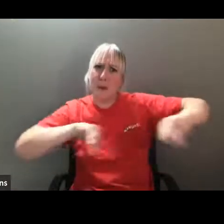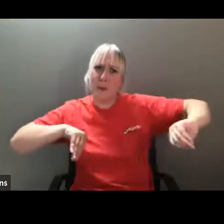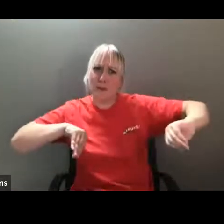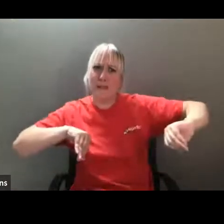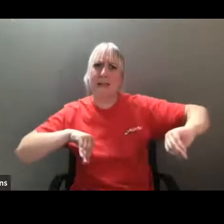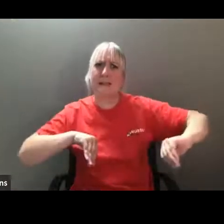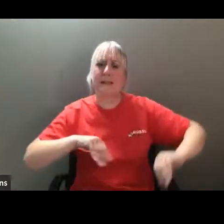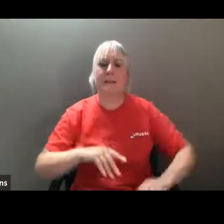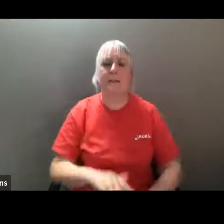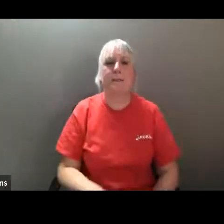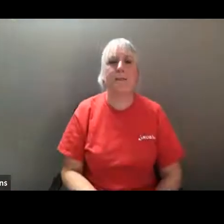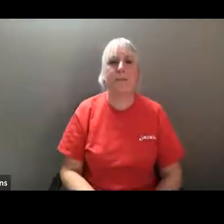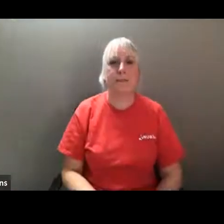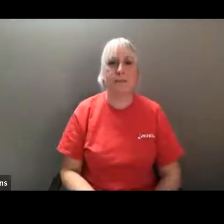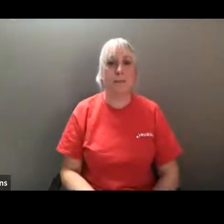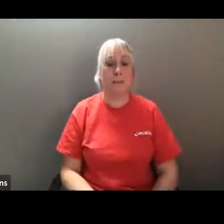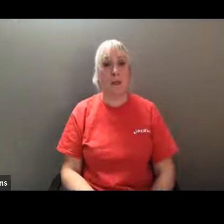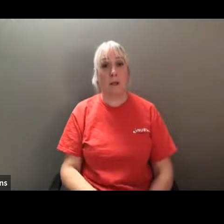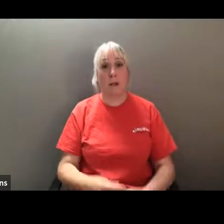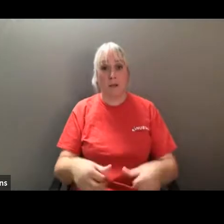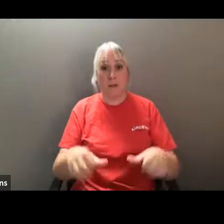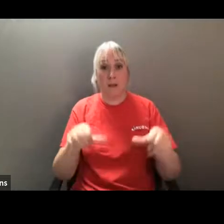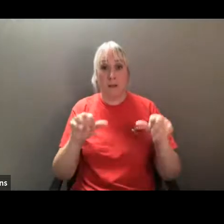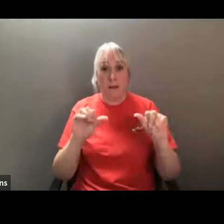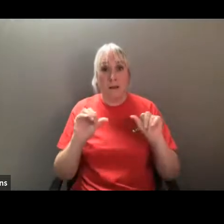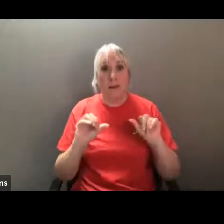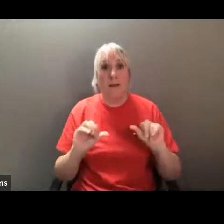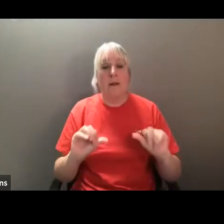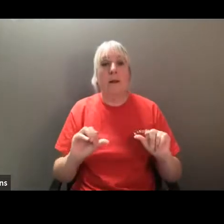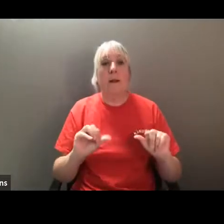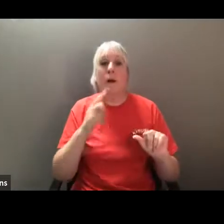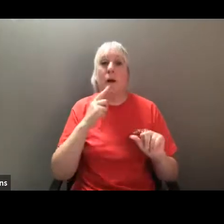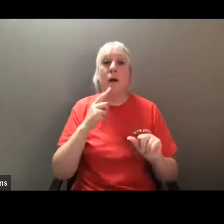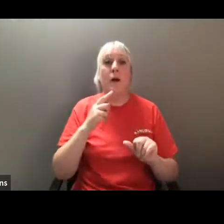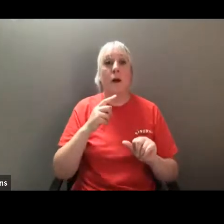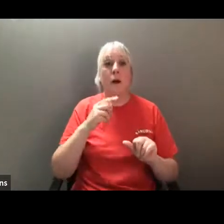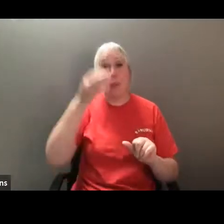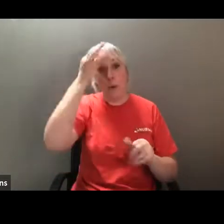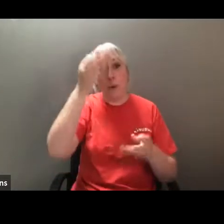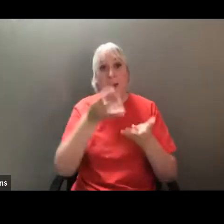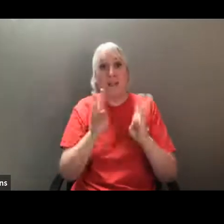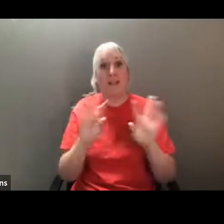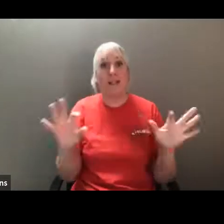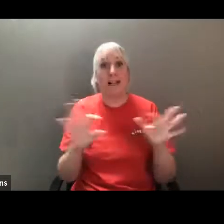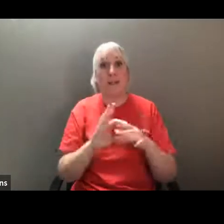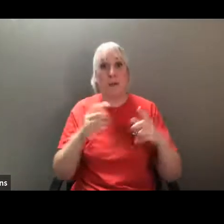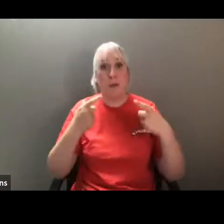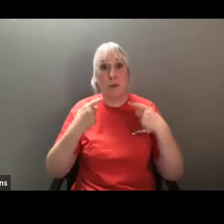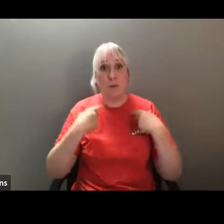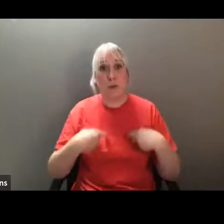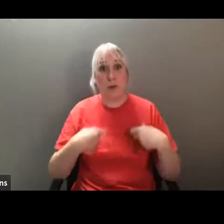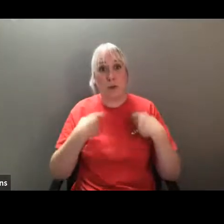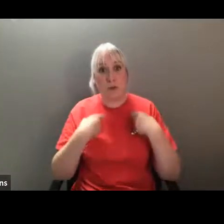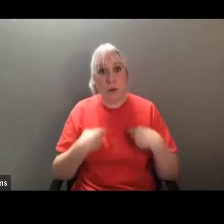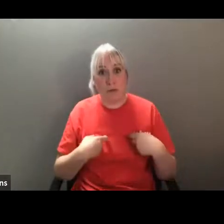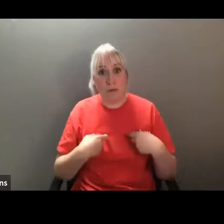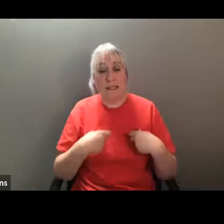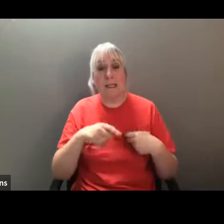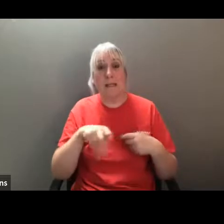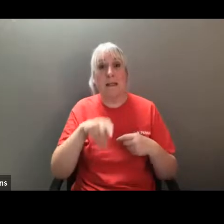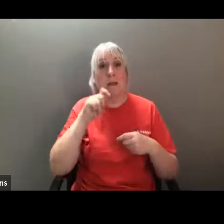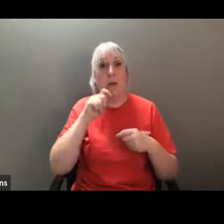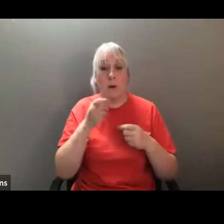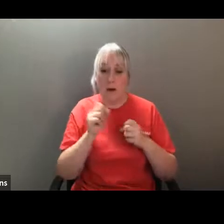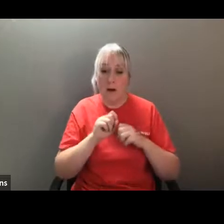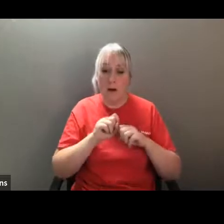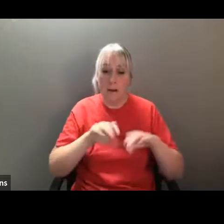to in shaping social security policy. The Commission on Social Security will be putting out their initial proposals in the